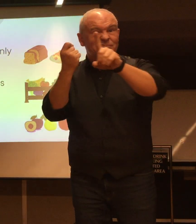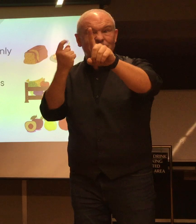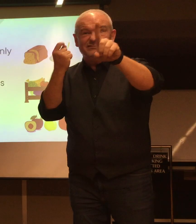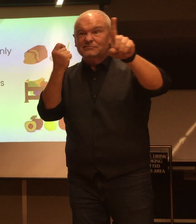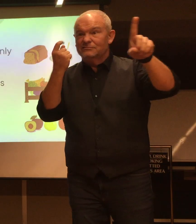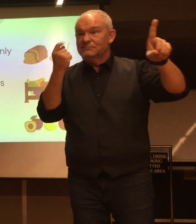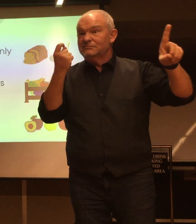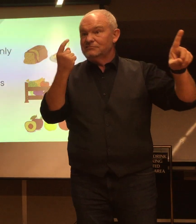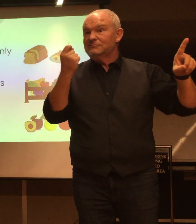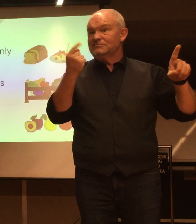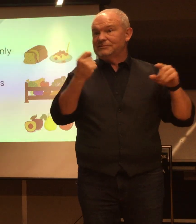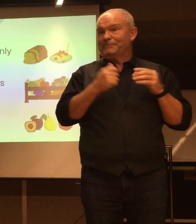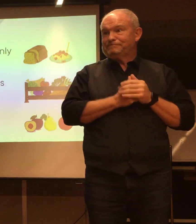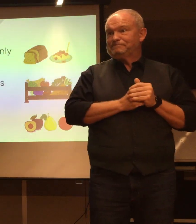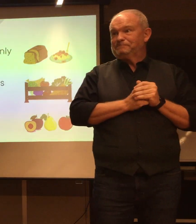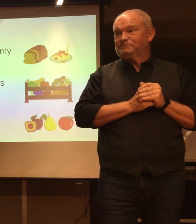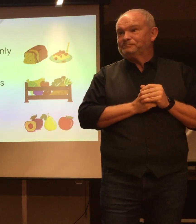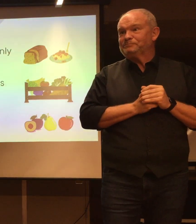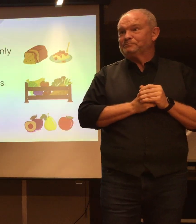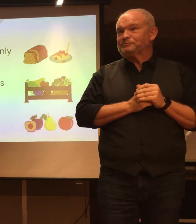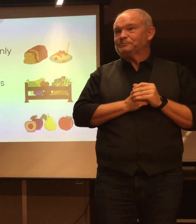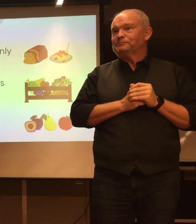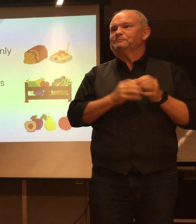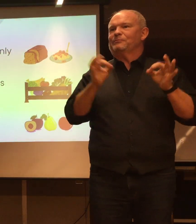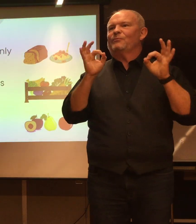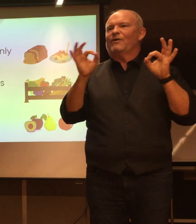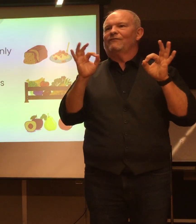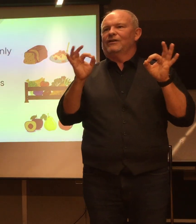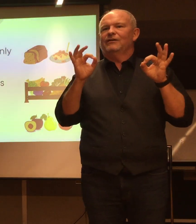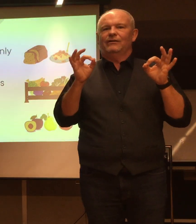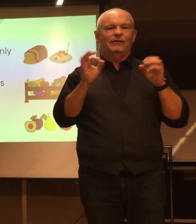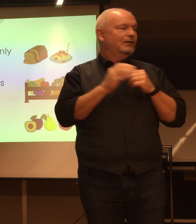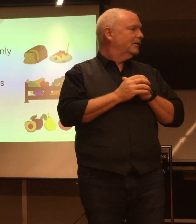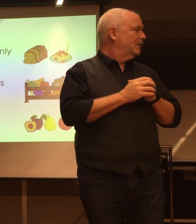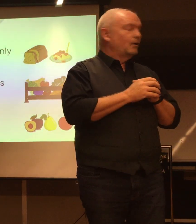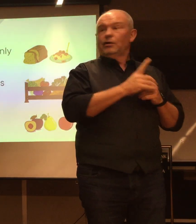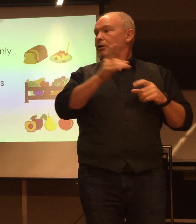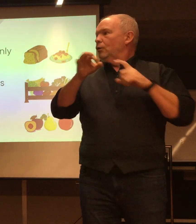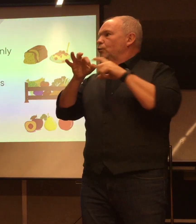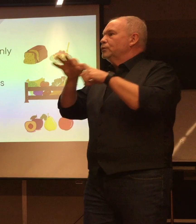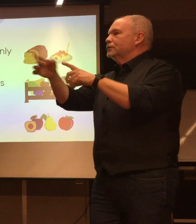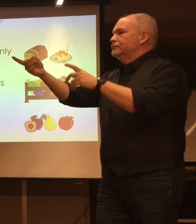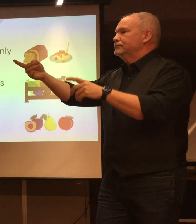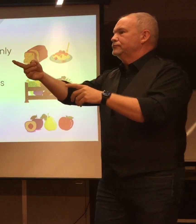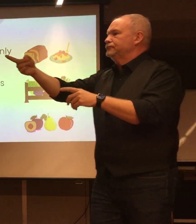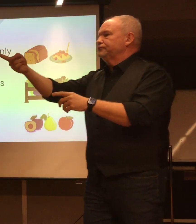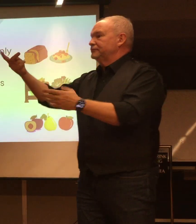Yeah? Yep. Yep, perfect. Question over there. Yeah.